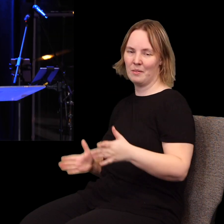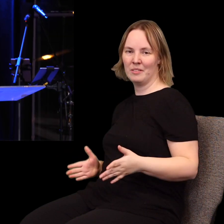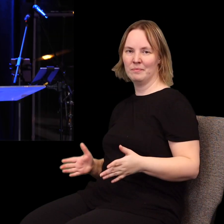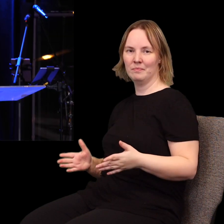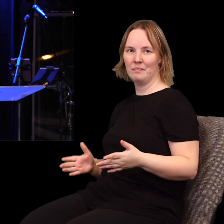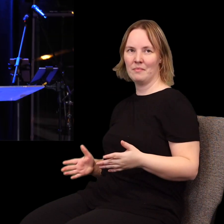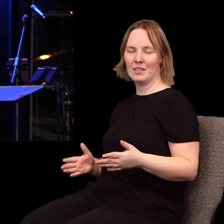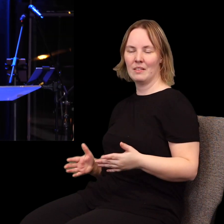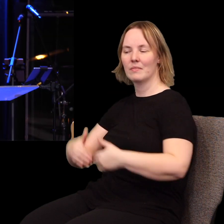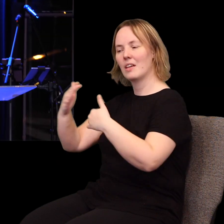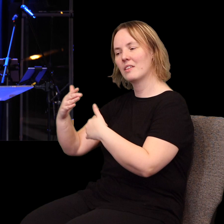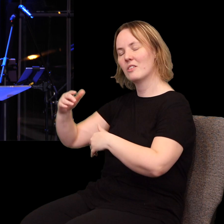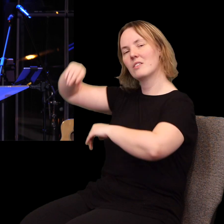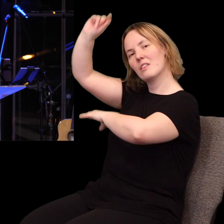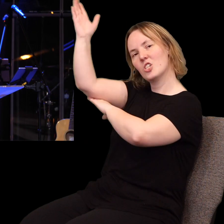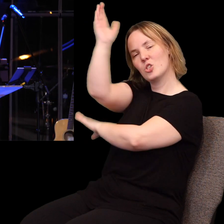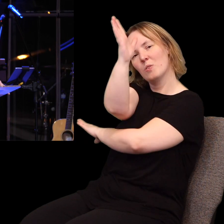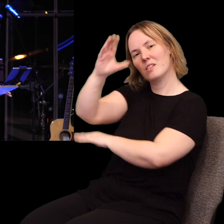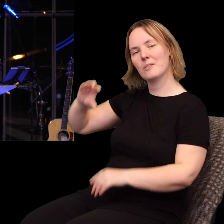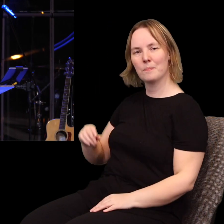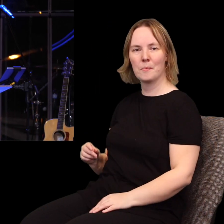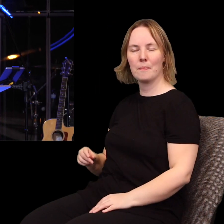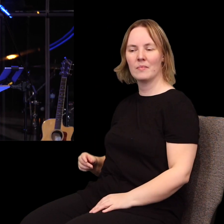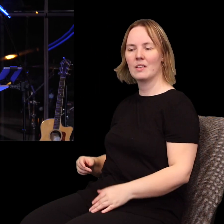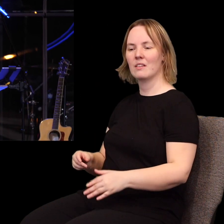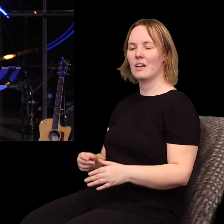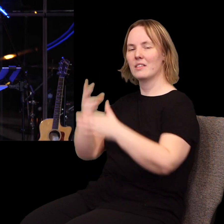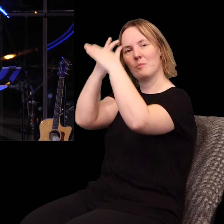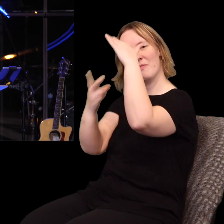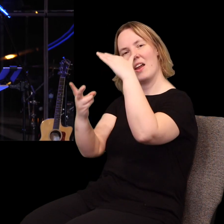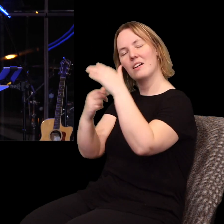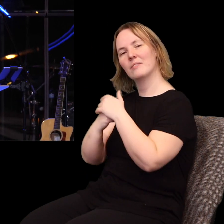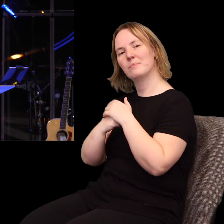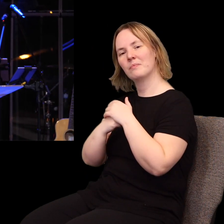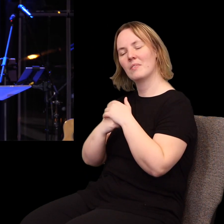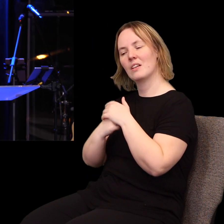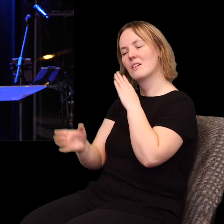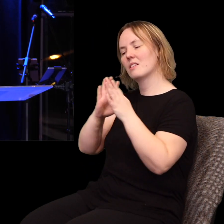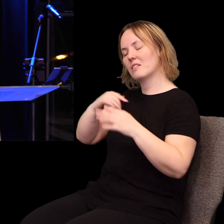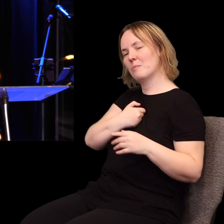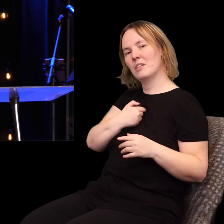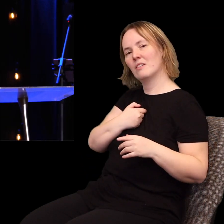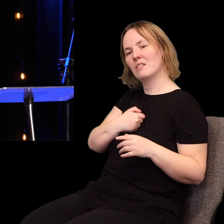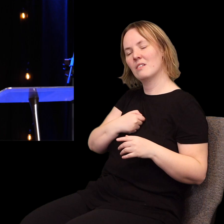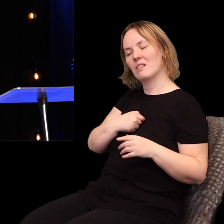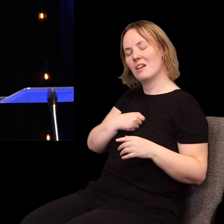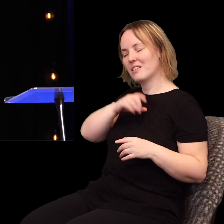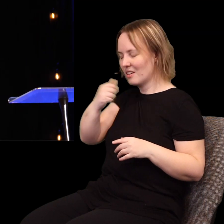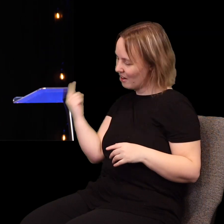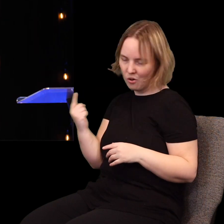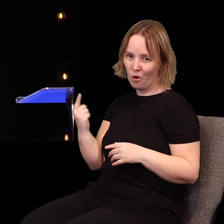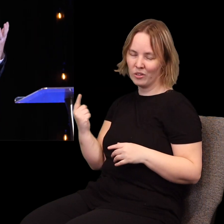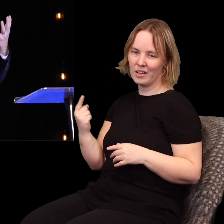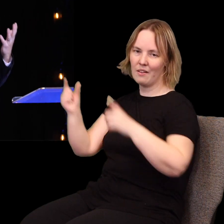enemy. Then there's also the olive trees or the prophetic that I believe are the same thing as well. And what that speaks to me about the Lord saying is